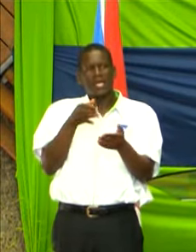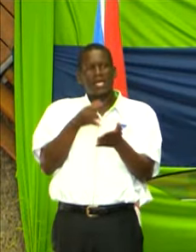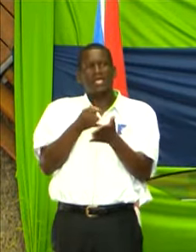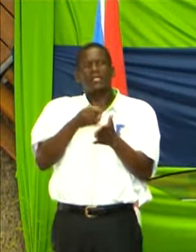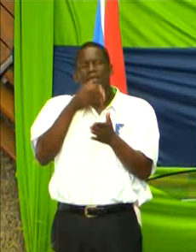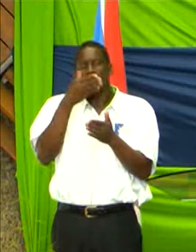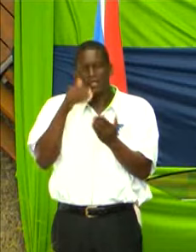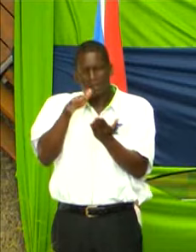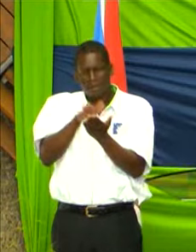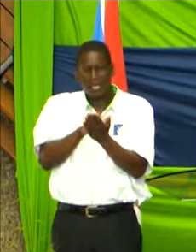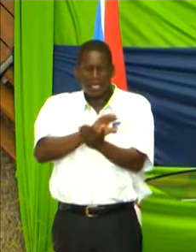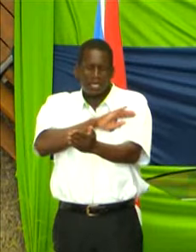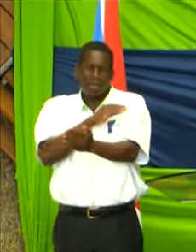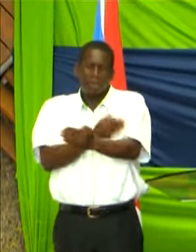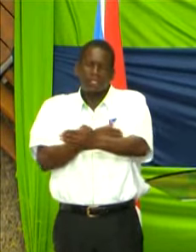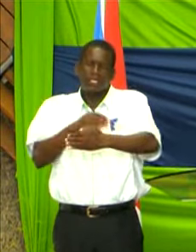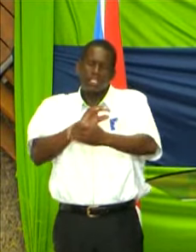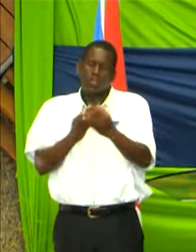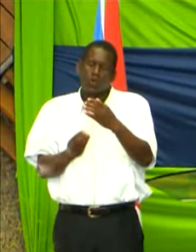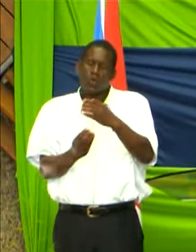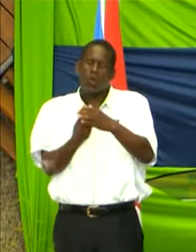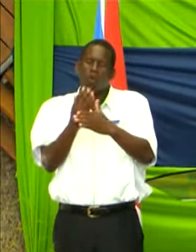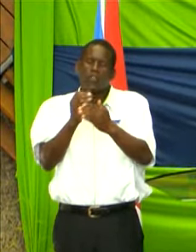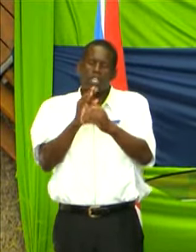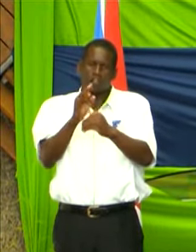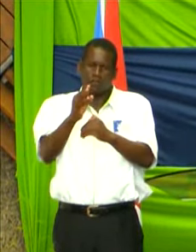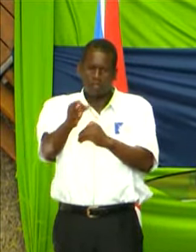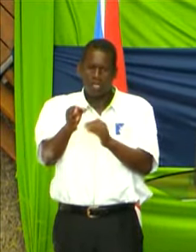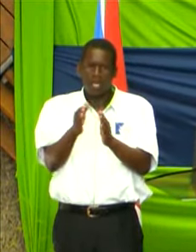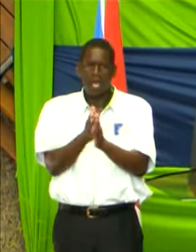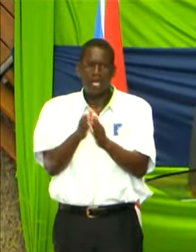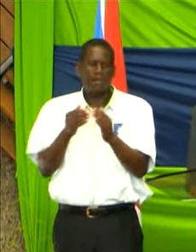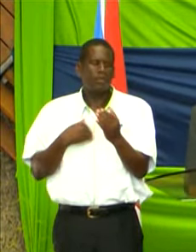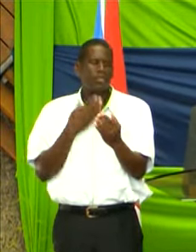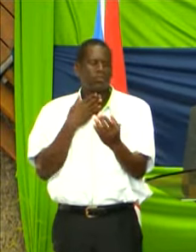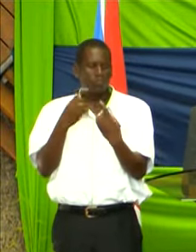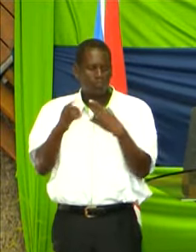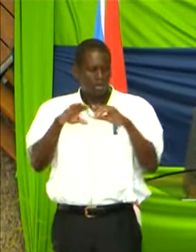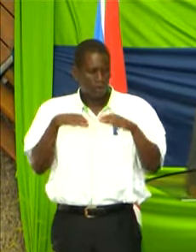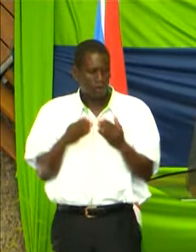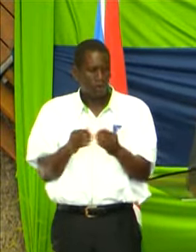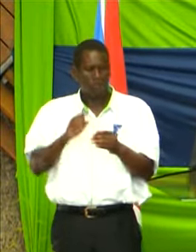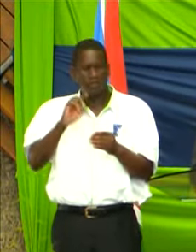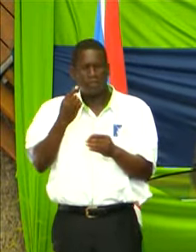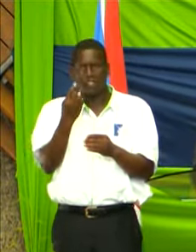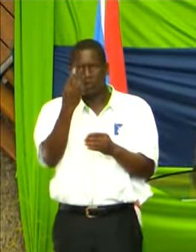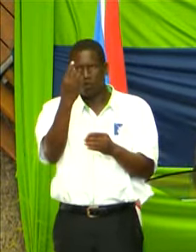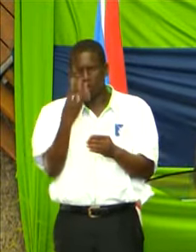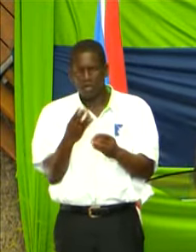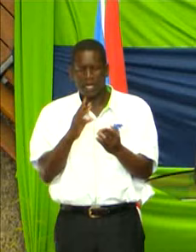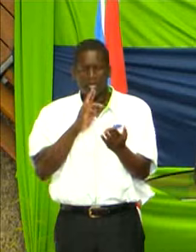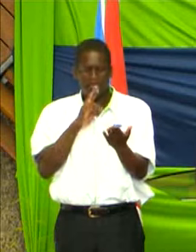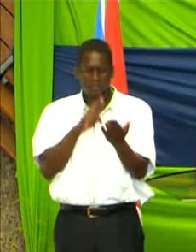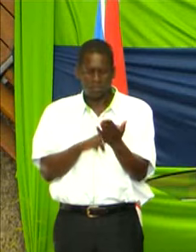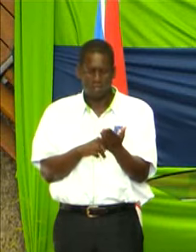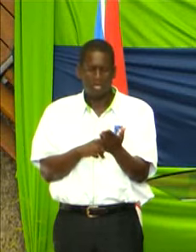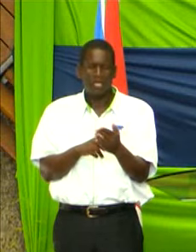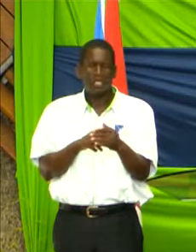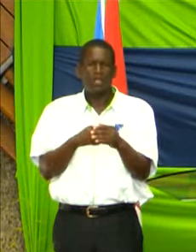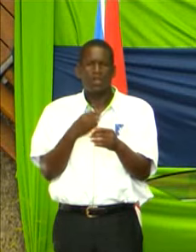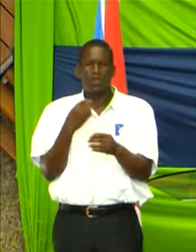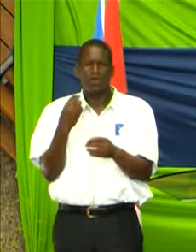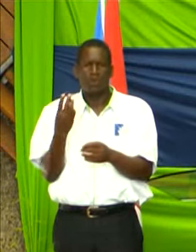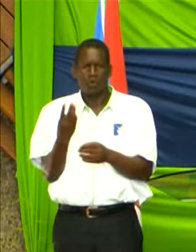in its capacity to grow into the future. Allow me to speak a little bit more about the first quarter results. On